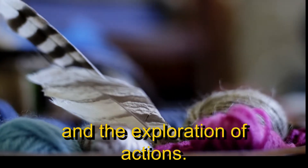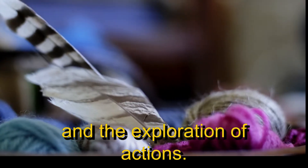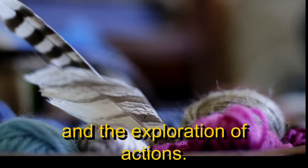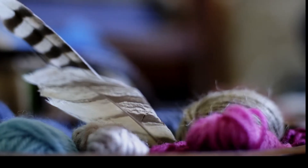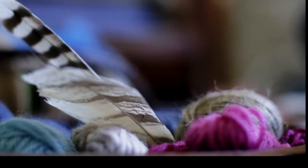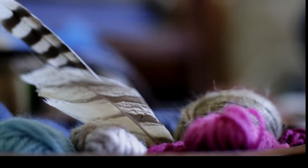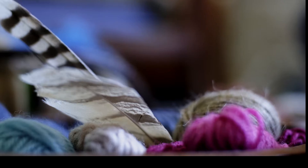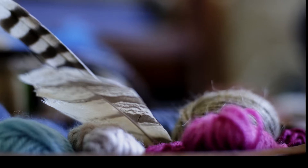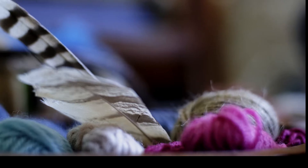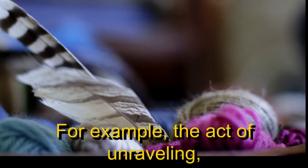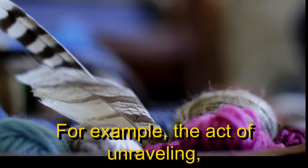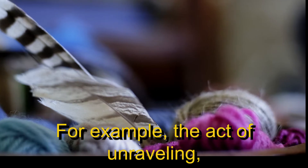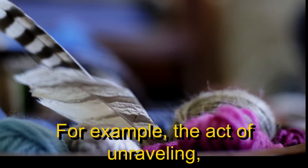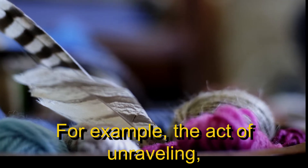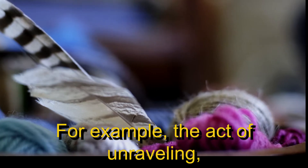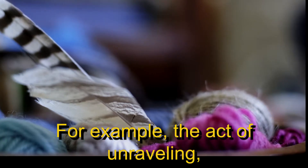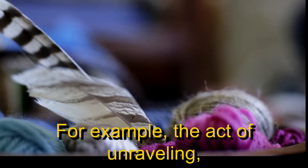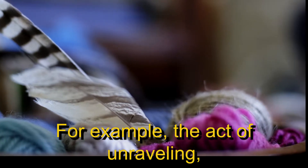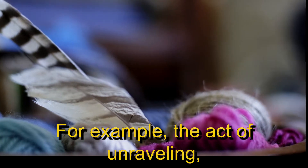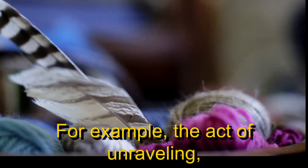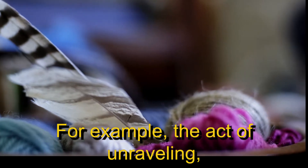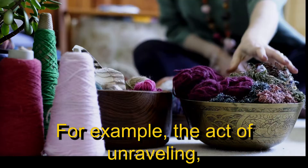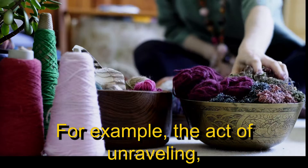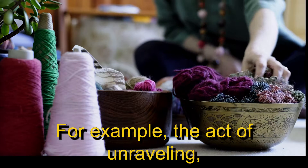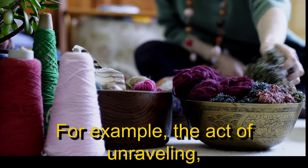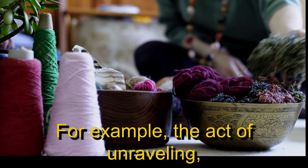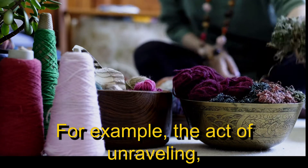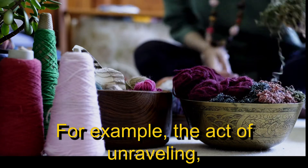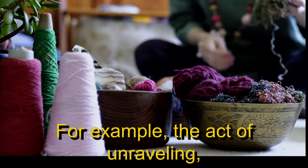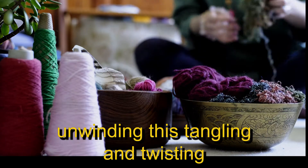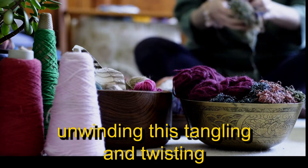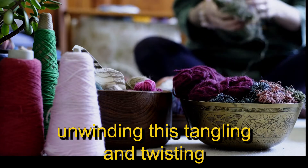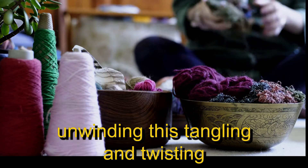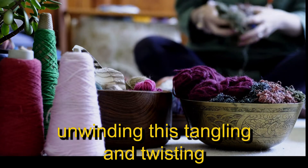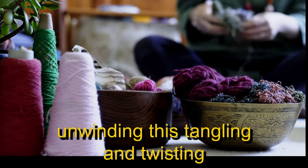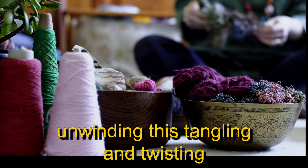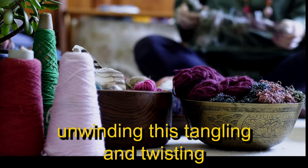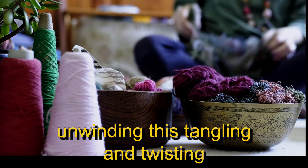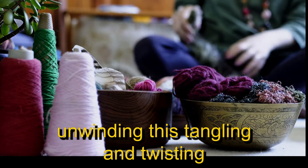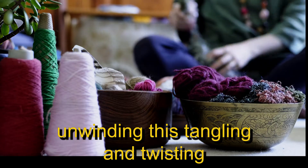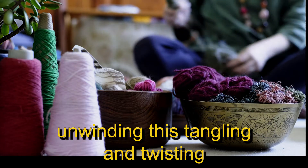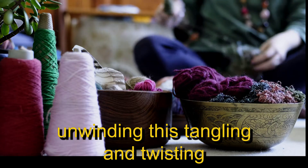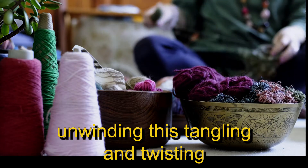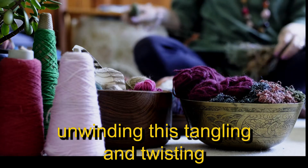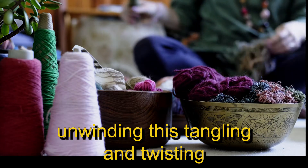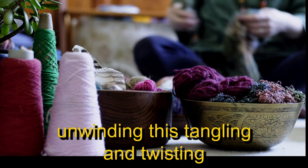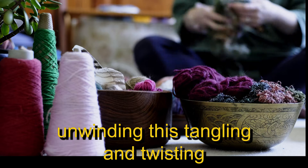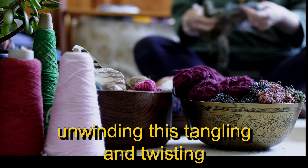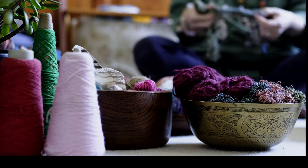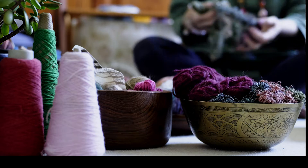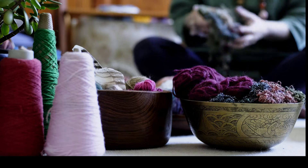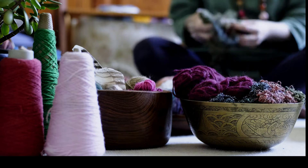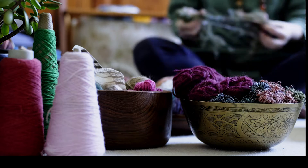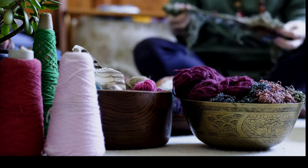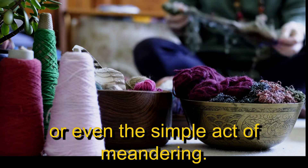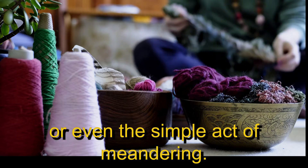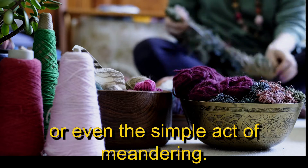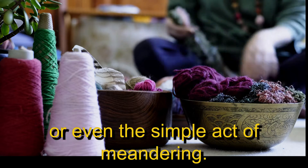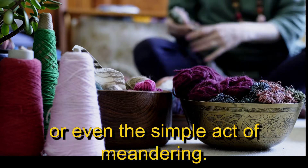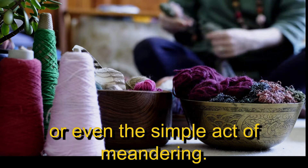actions. For example, the act of unraveling, unwinding, distangling and twisting, or even the simple